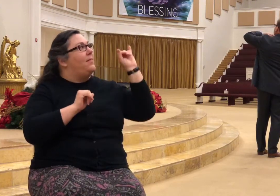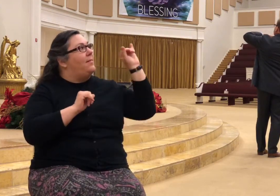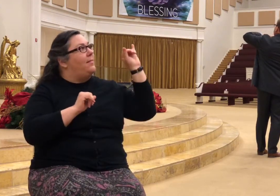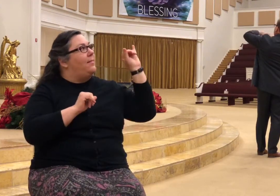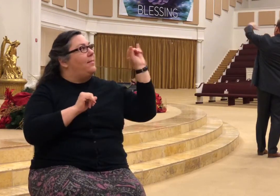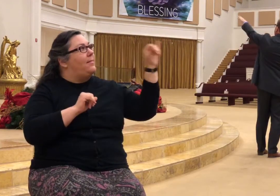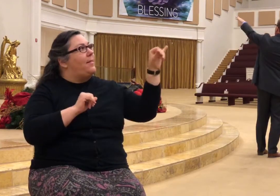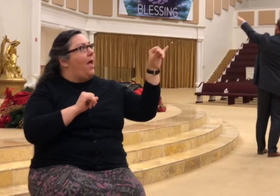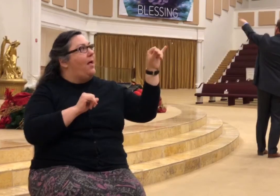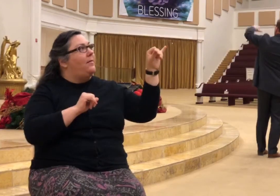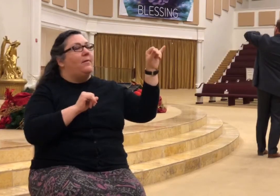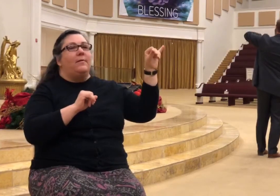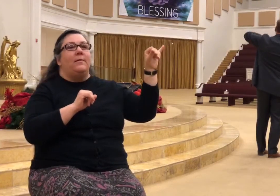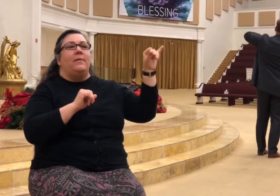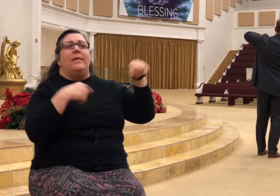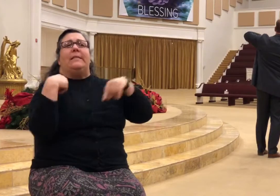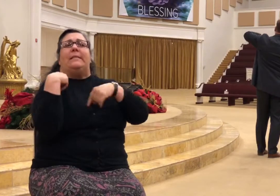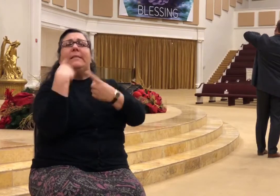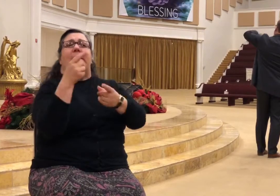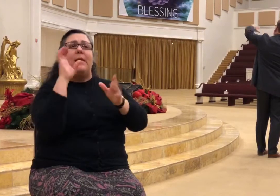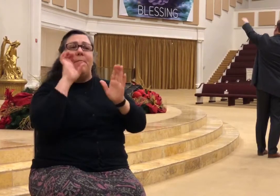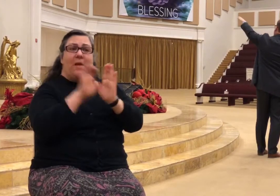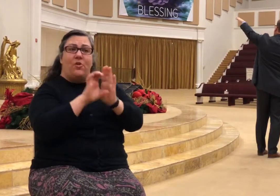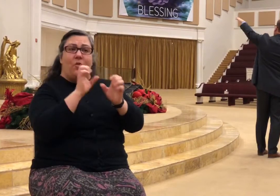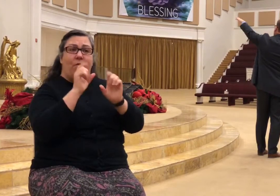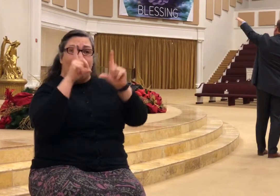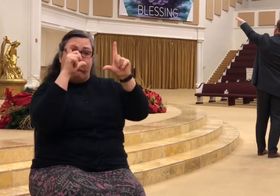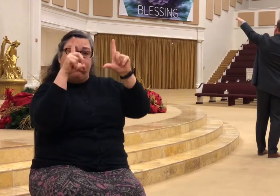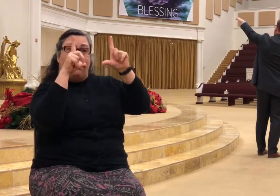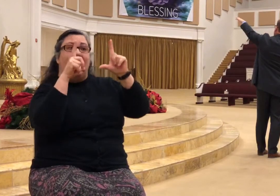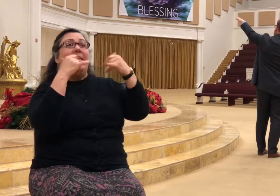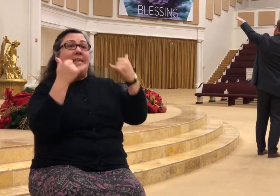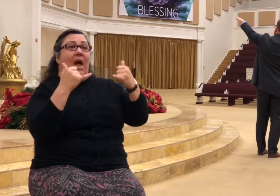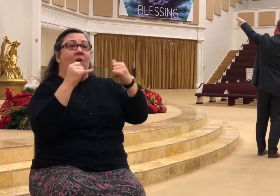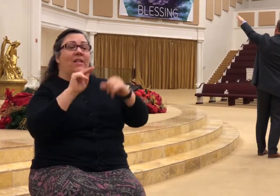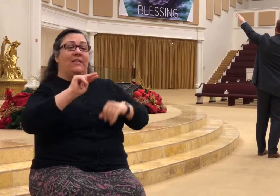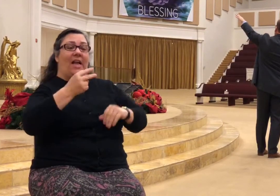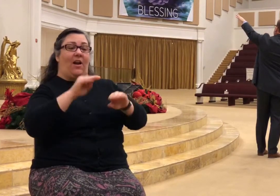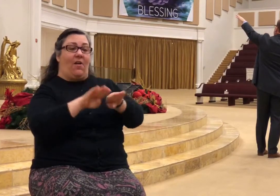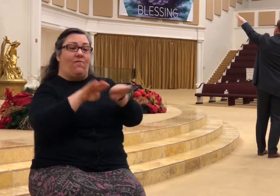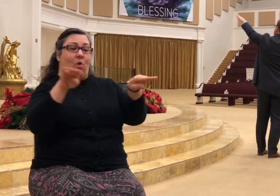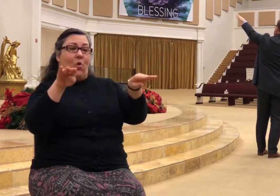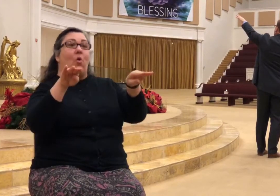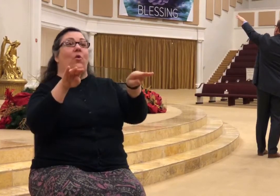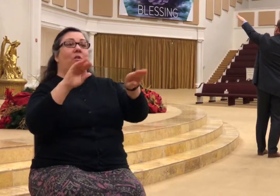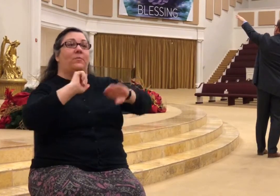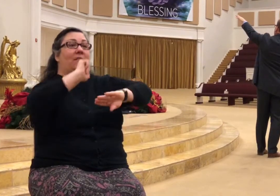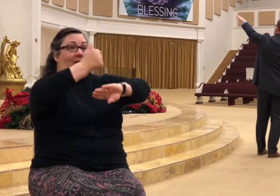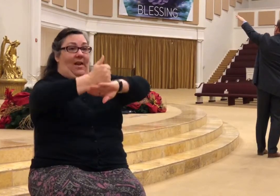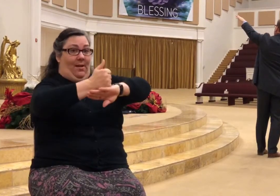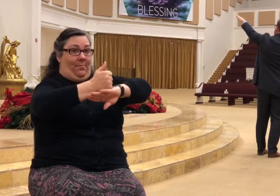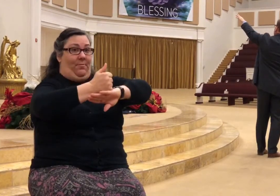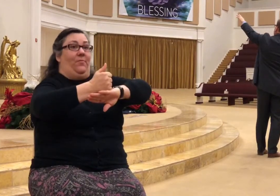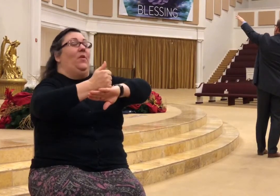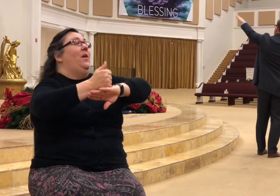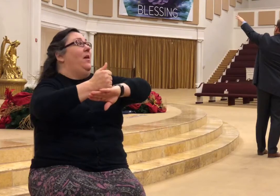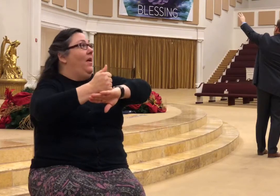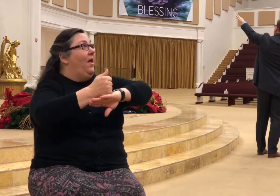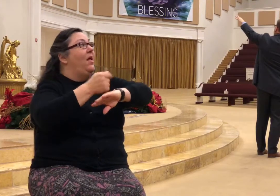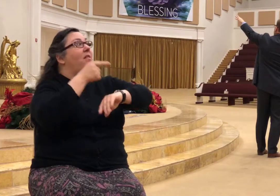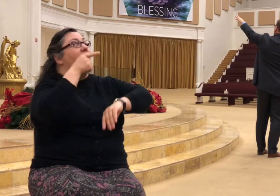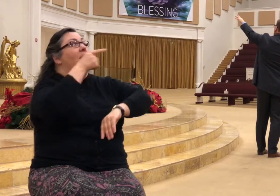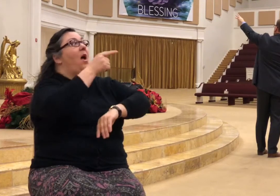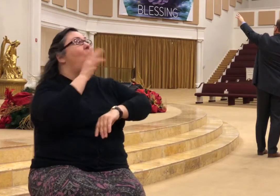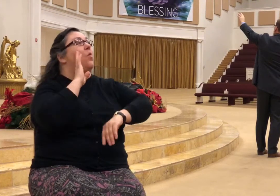that second floor or that's the roof, I think, from what I understand. I haven't been there since all this has happened. But this will